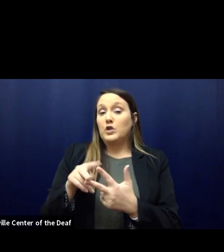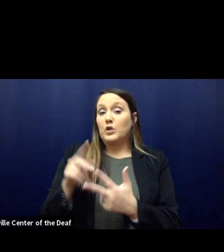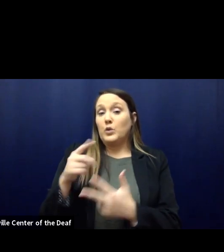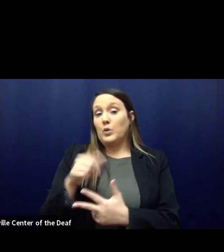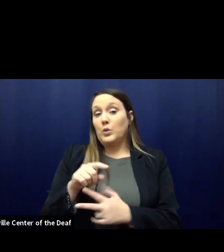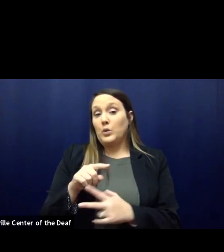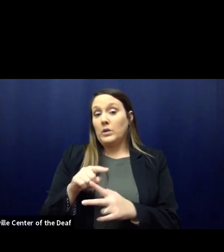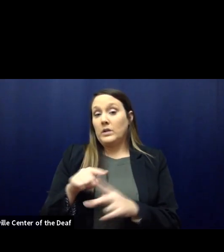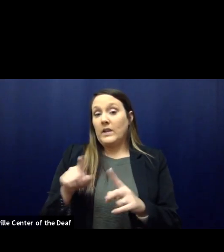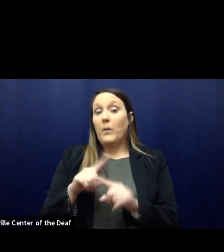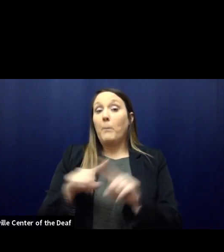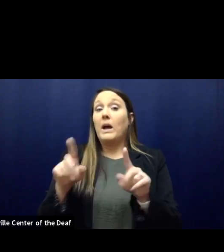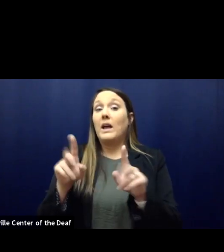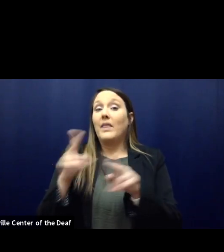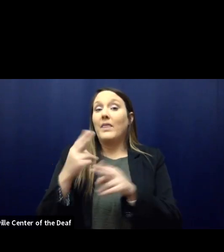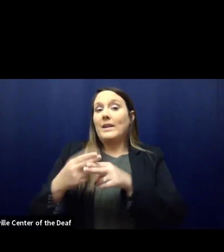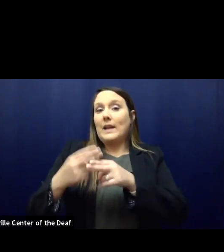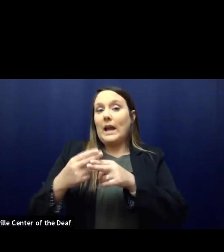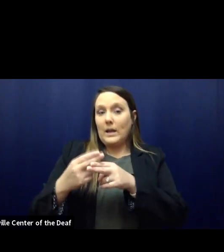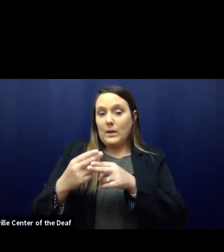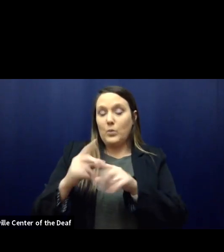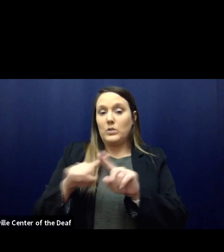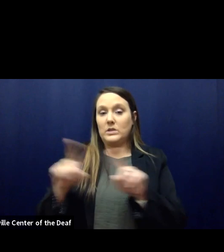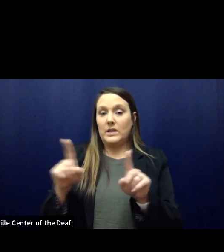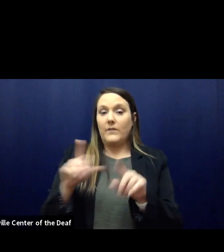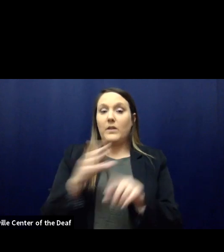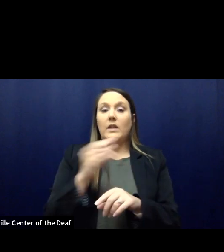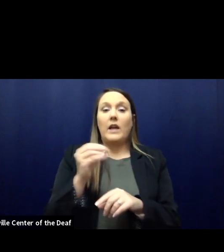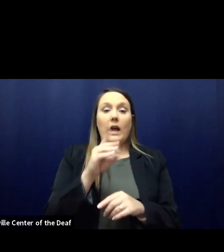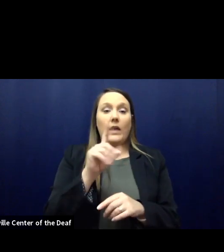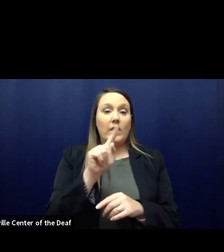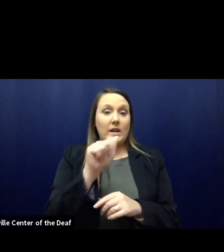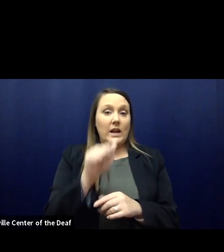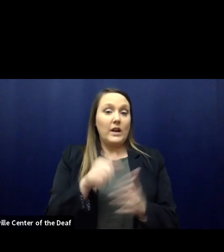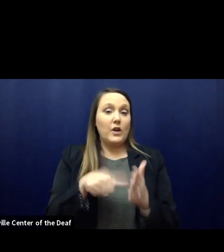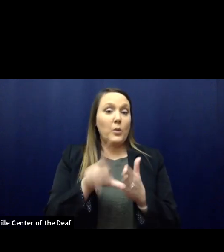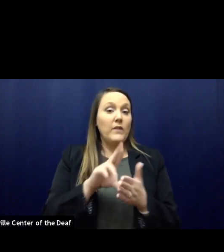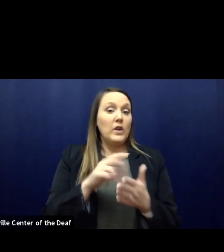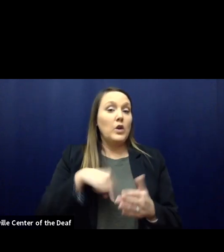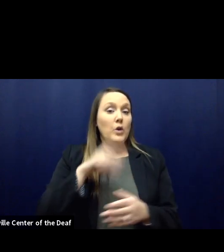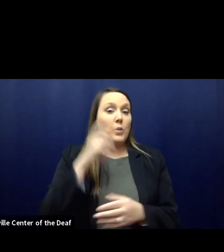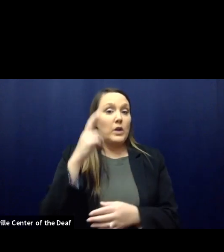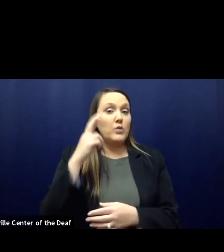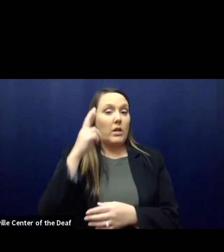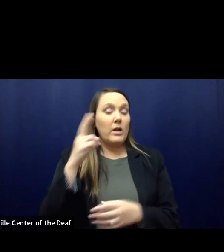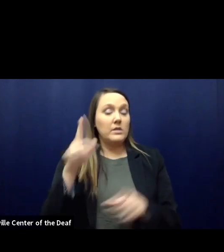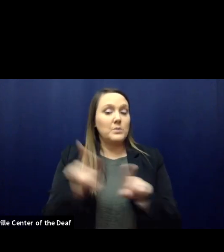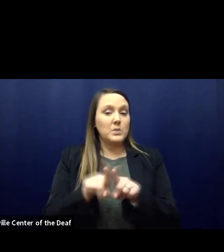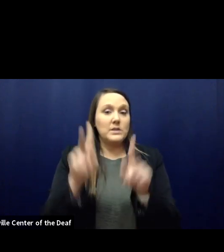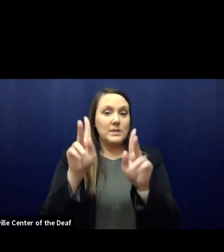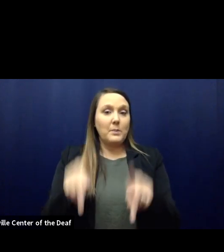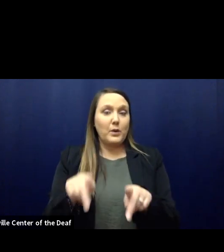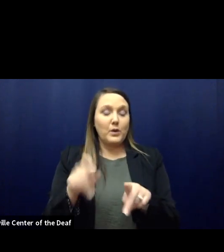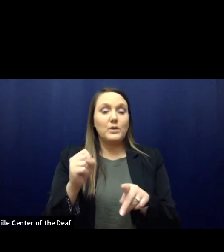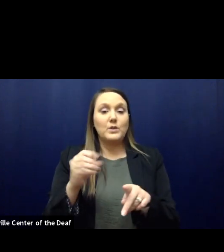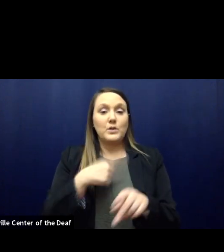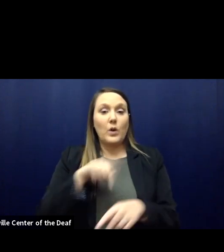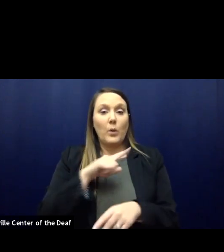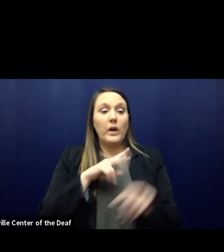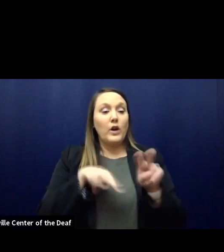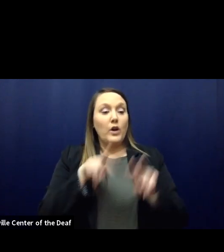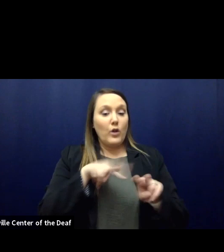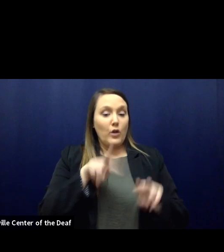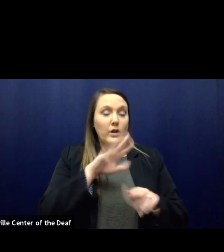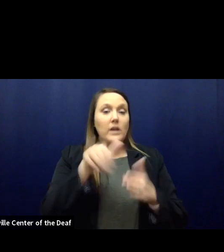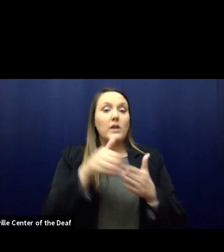their names were different. And on the data review, we realized it was actually, in fact, the same person. And so we are looking at all of our checks and